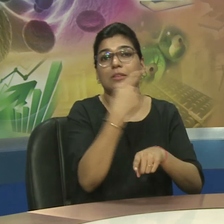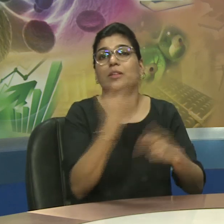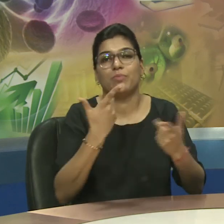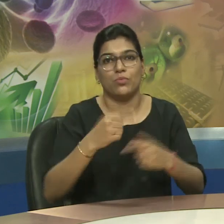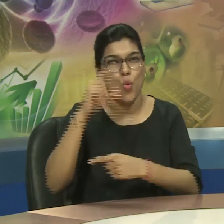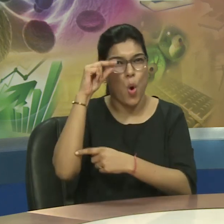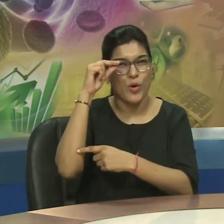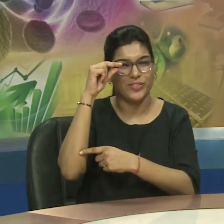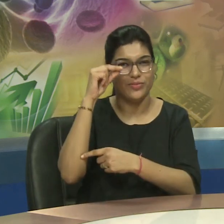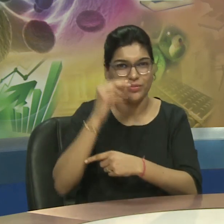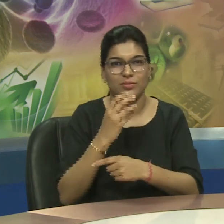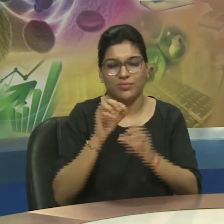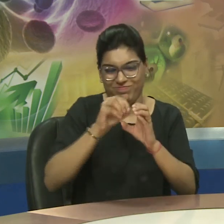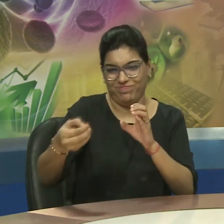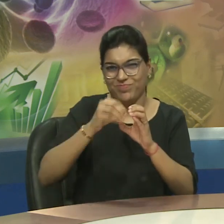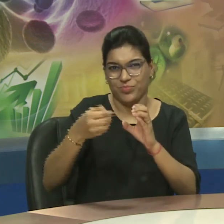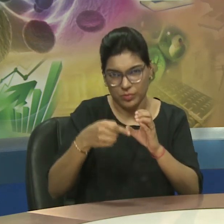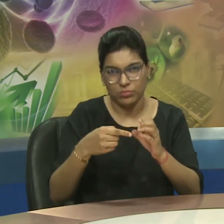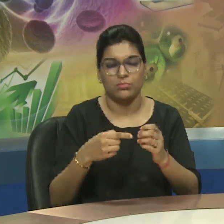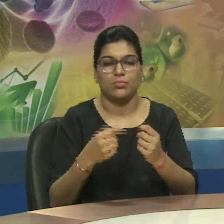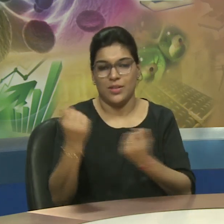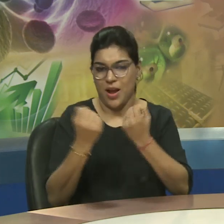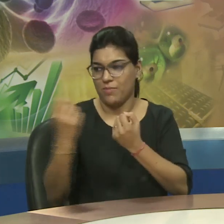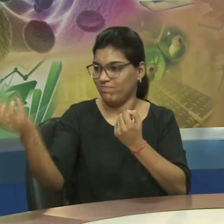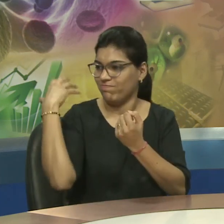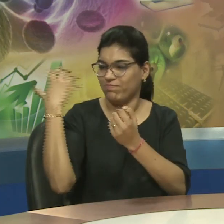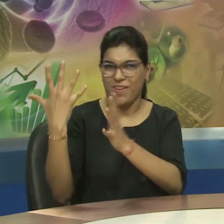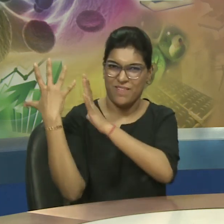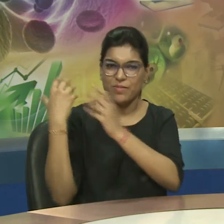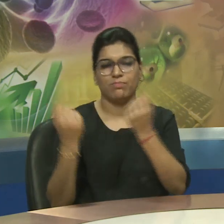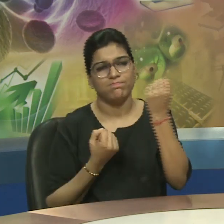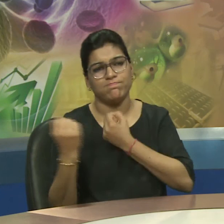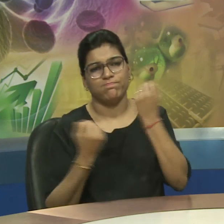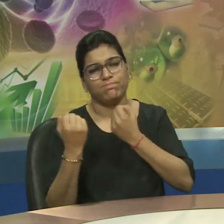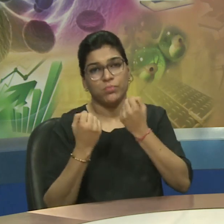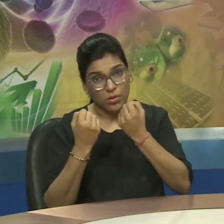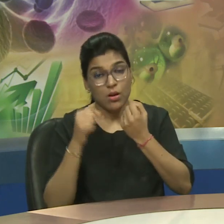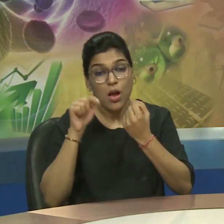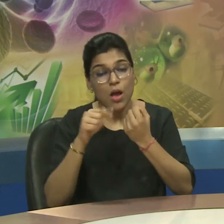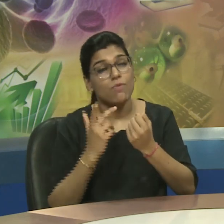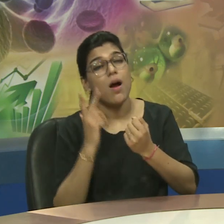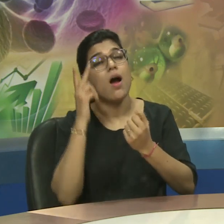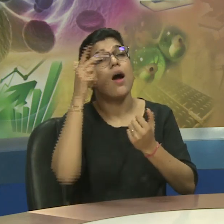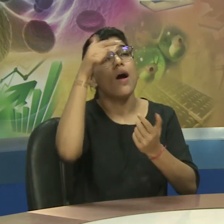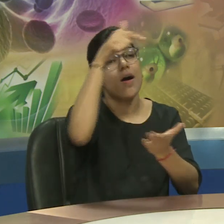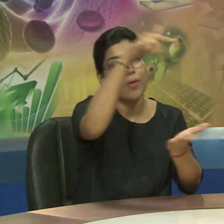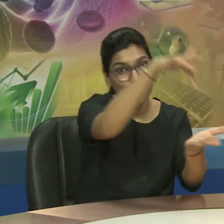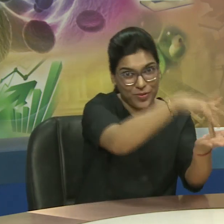For example, a ship carrying oranges was insured against the losses arising from the